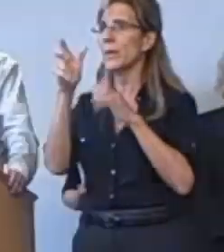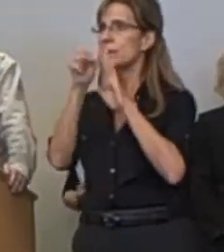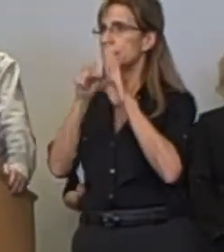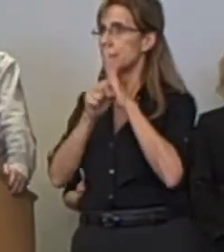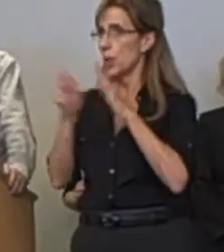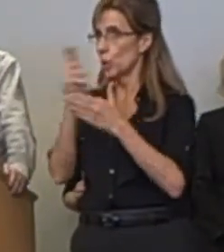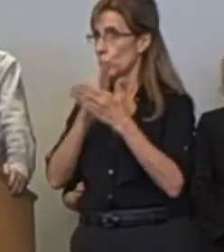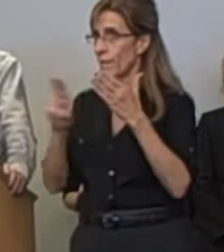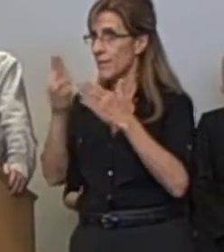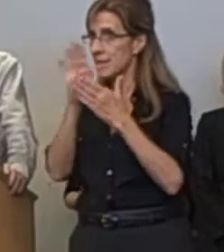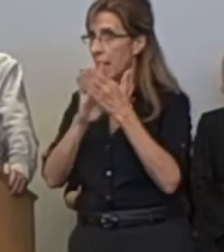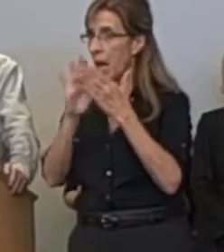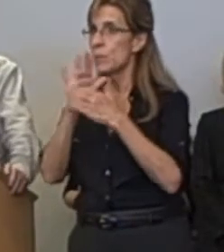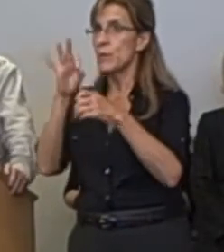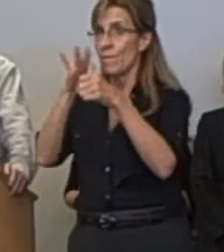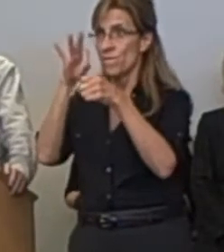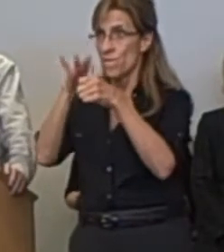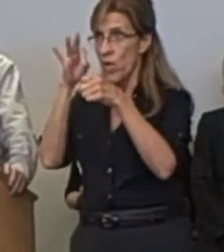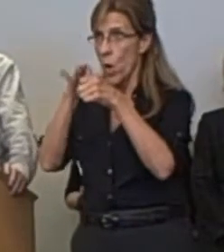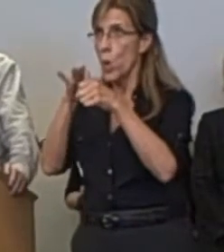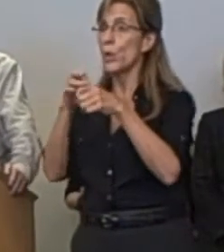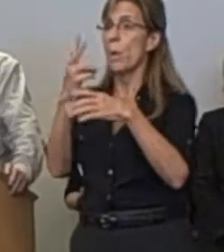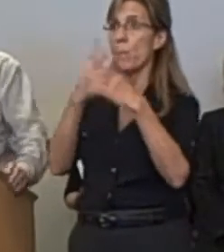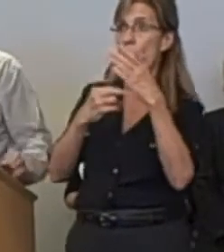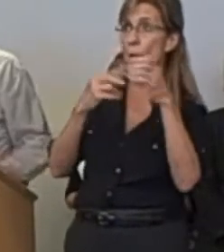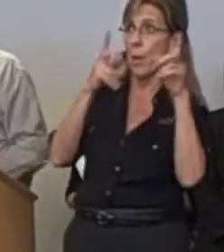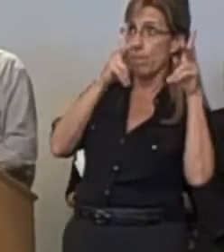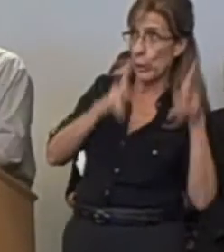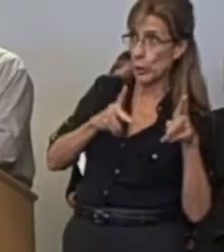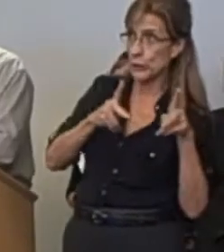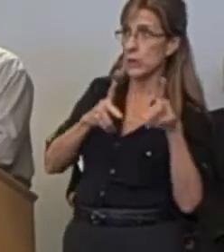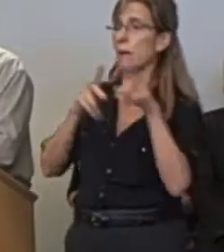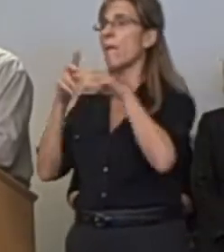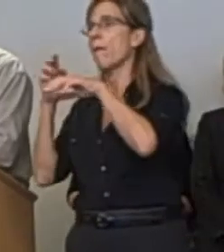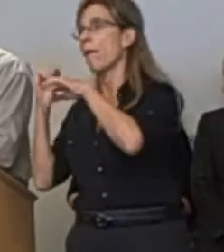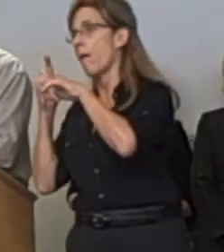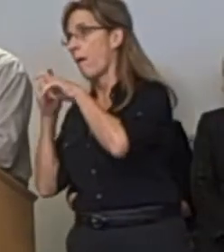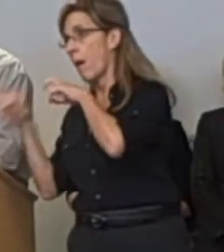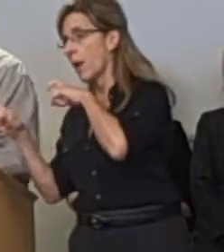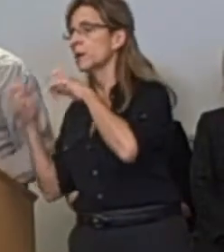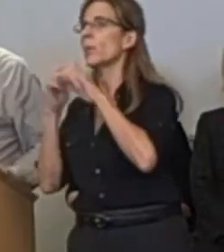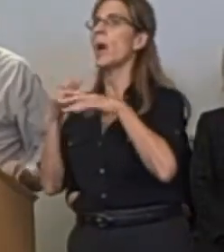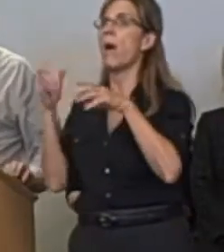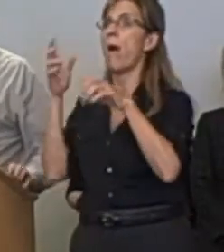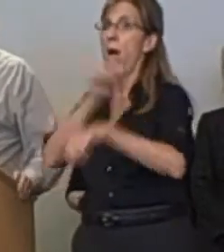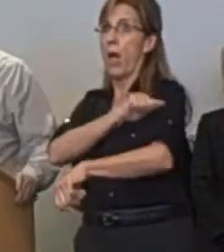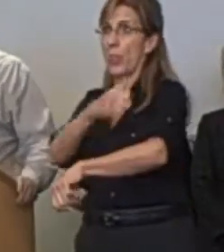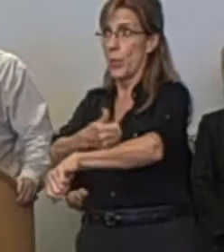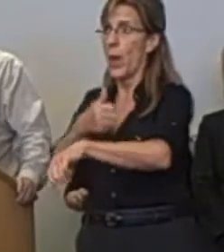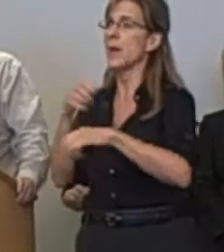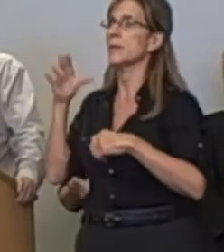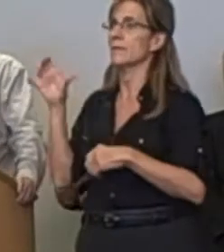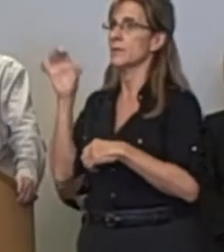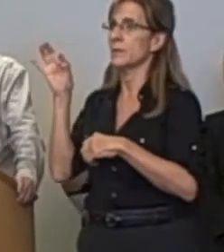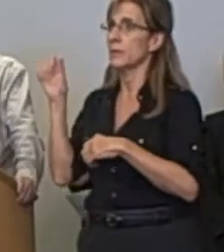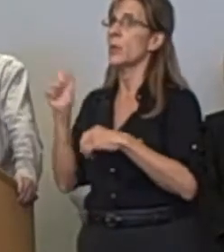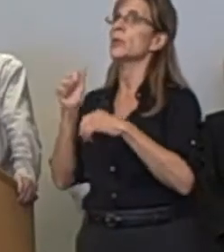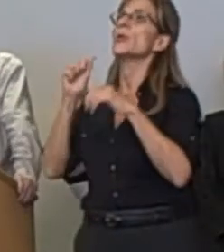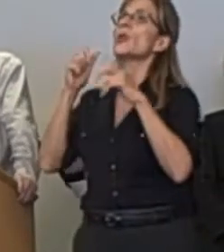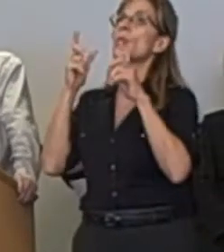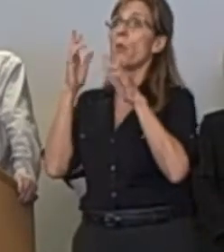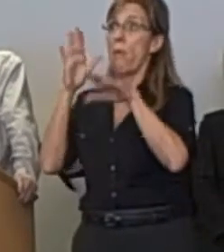campuses voted in person and online on whether to authorize the California Faculty Association's Board of Directors to call a